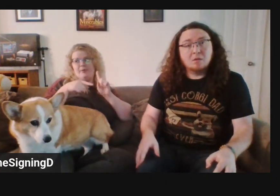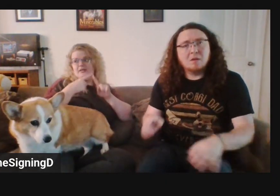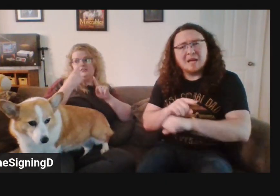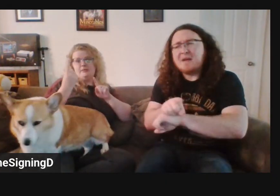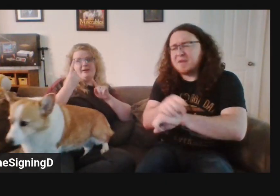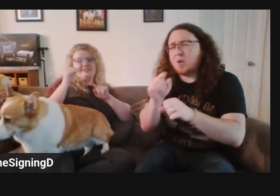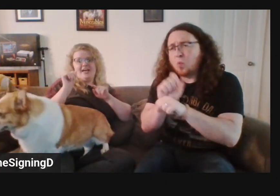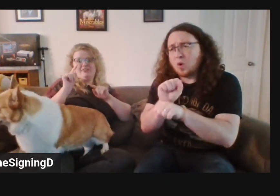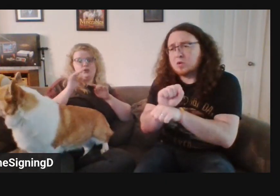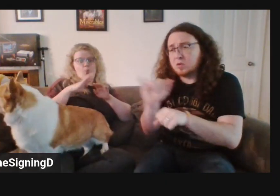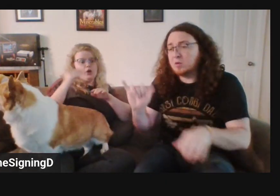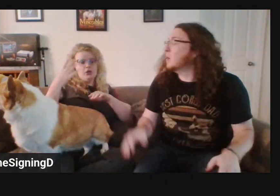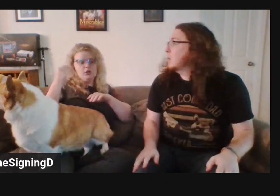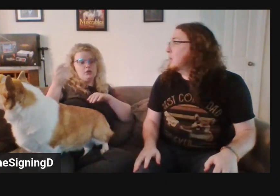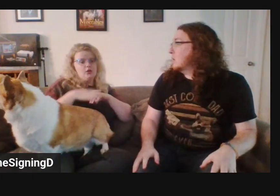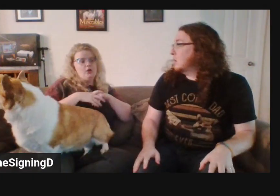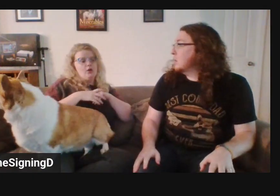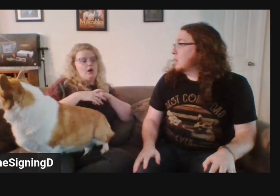too.